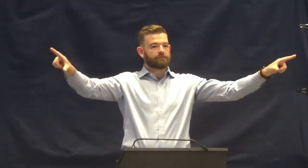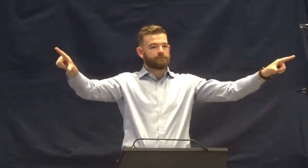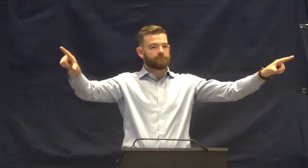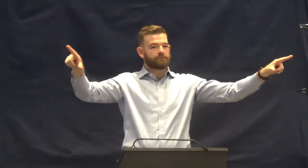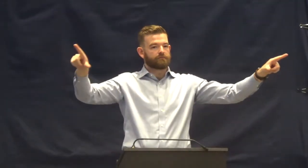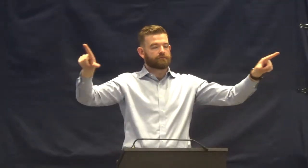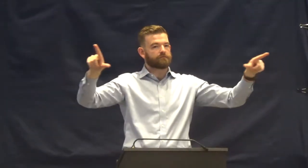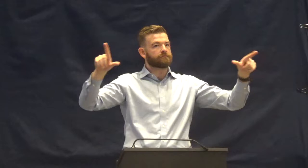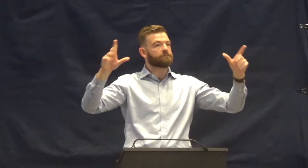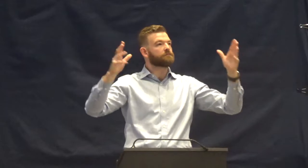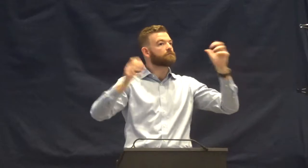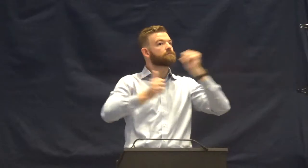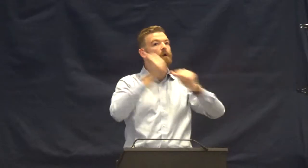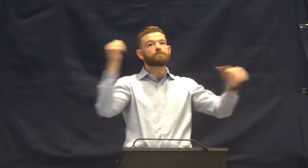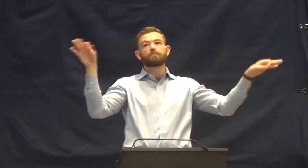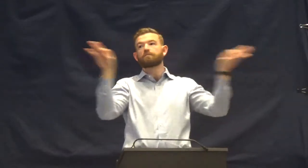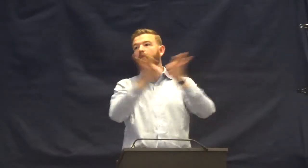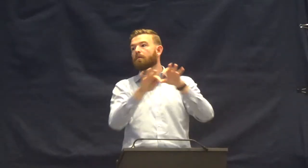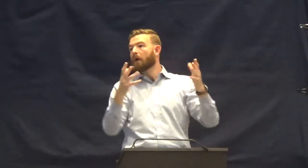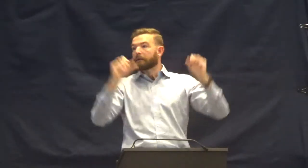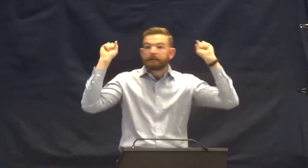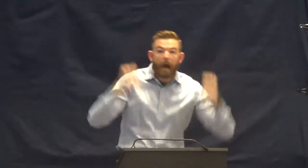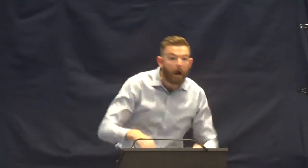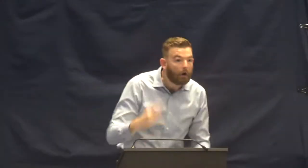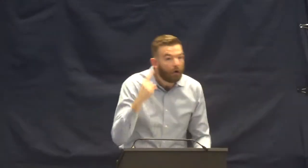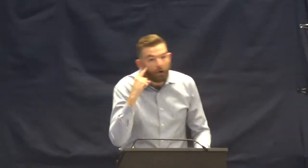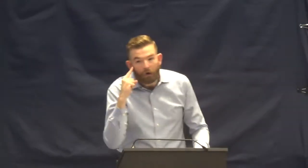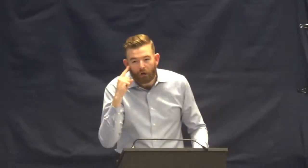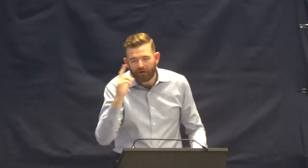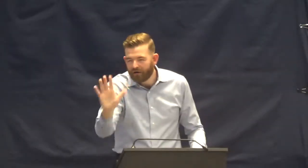to speak fluently, which means he gave the man language.